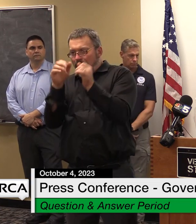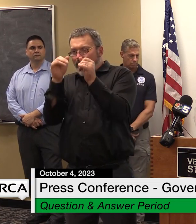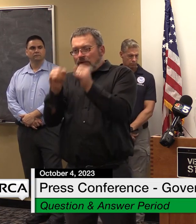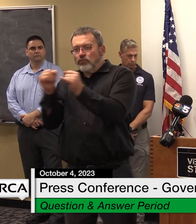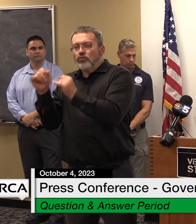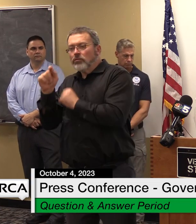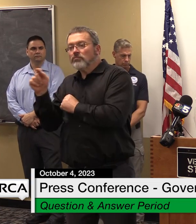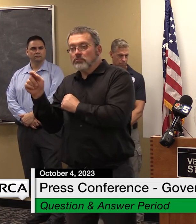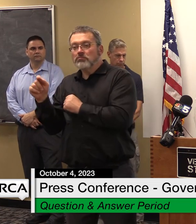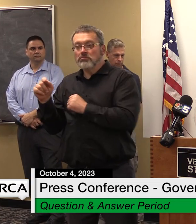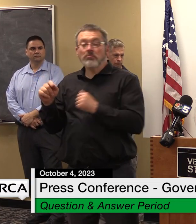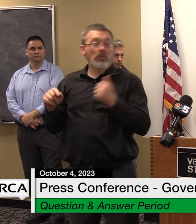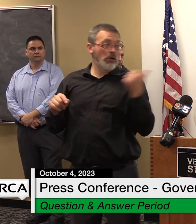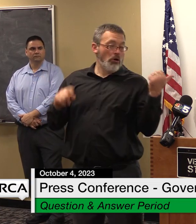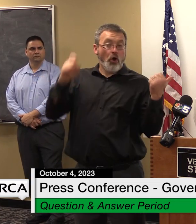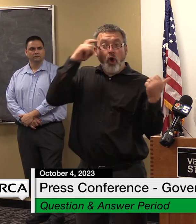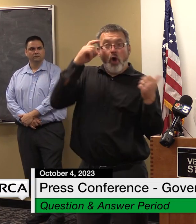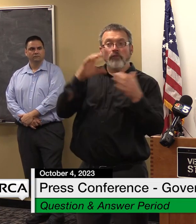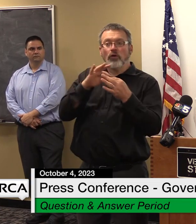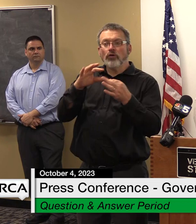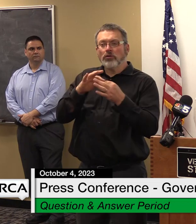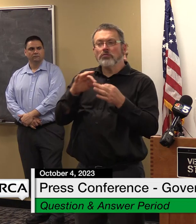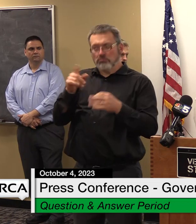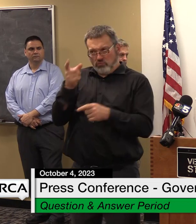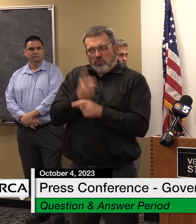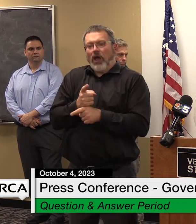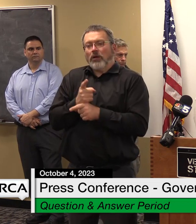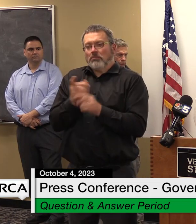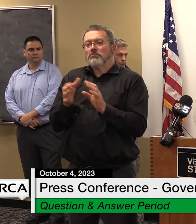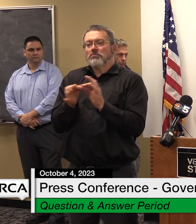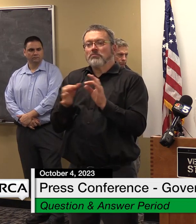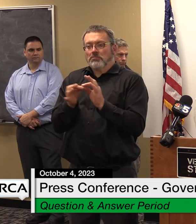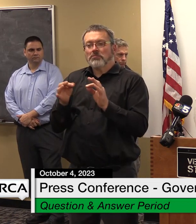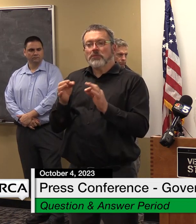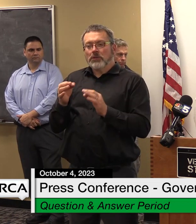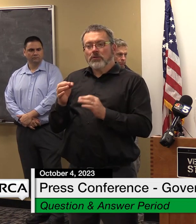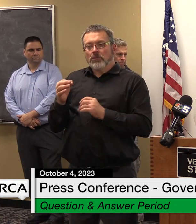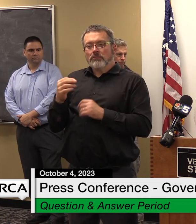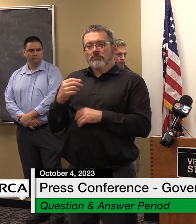that the governor has outlined. I mean, the reality is